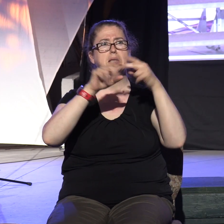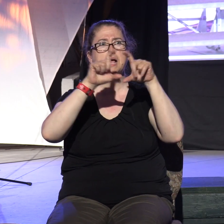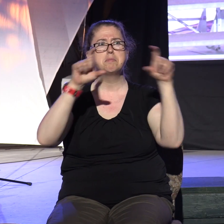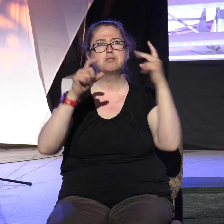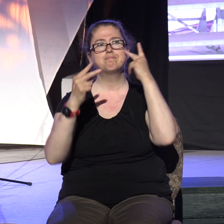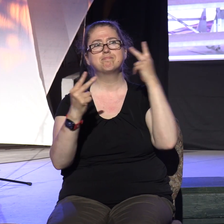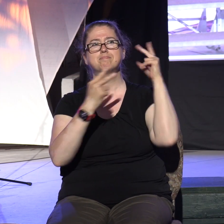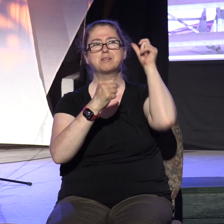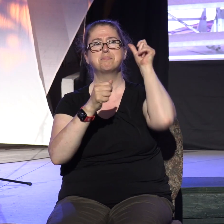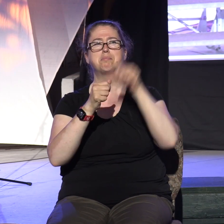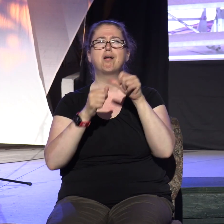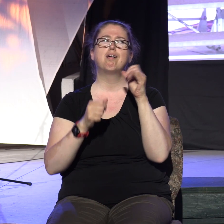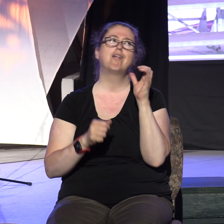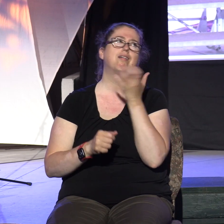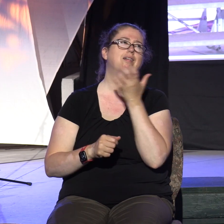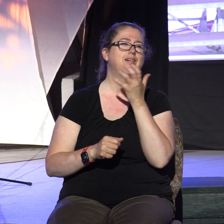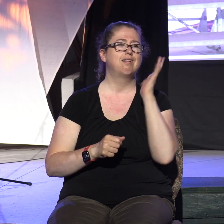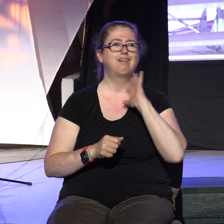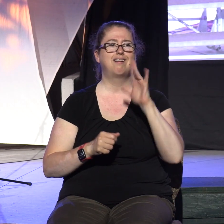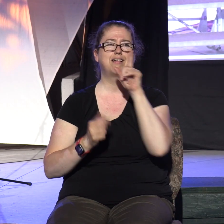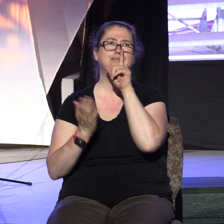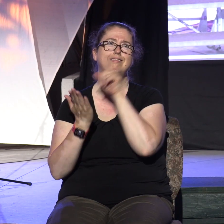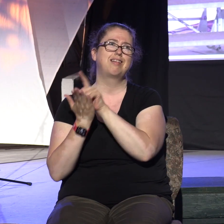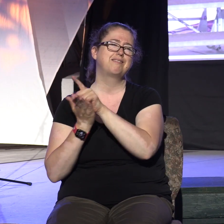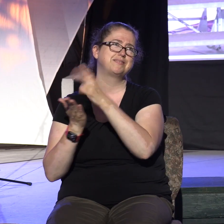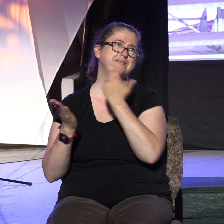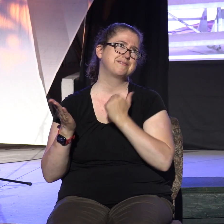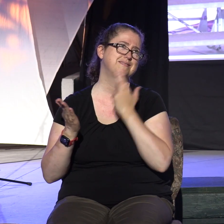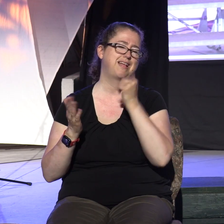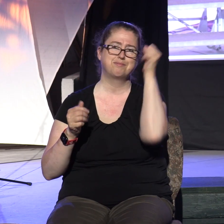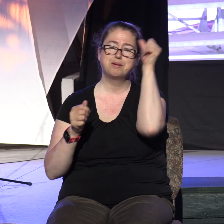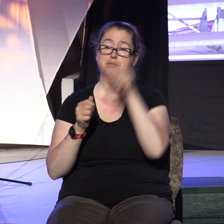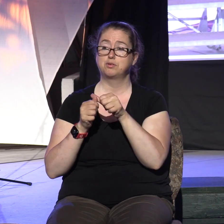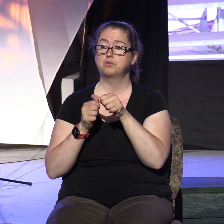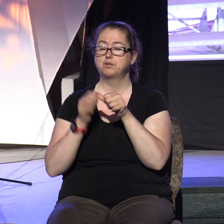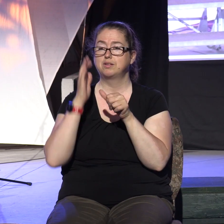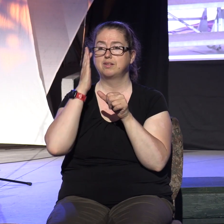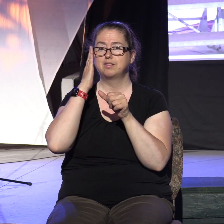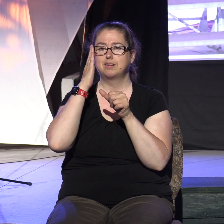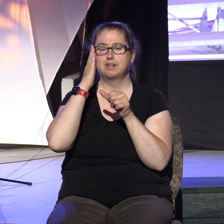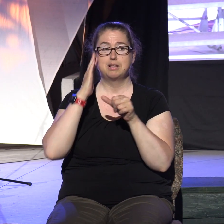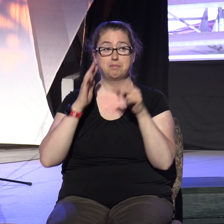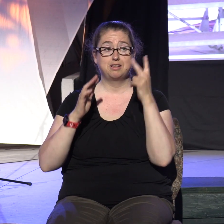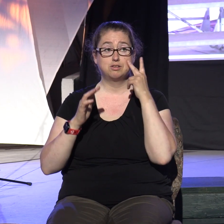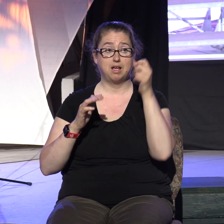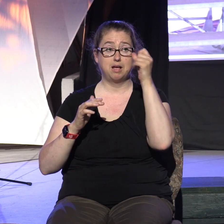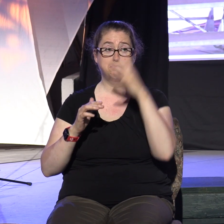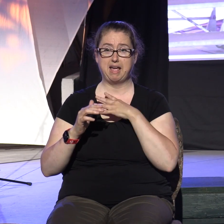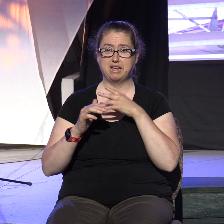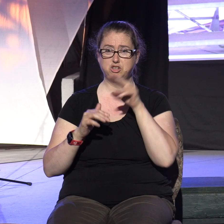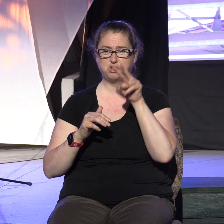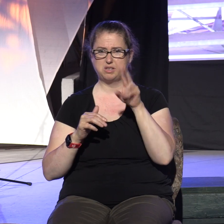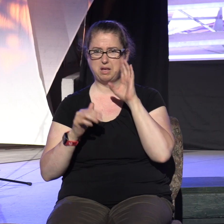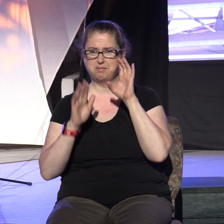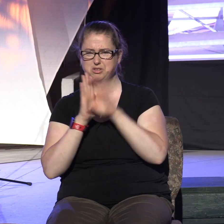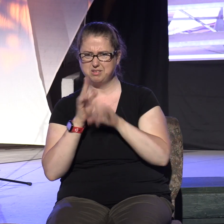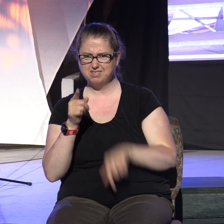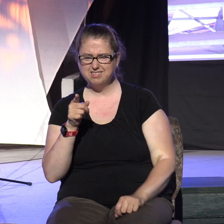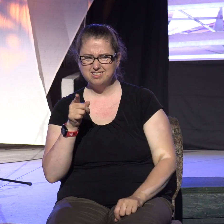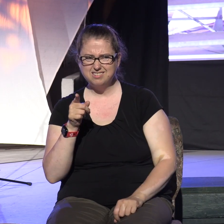I am remembering in high school. They have the same name, but this is not, because he was, old and bald and fat, and